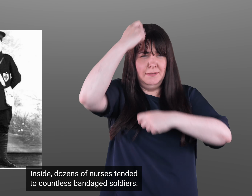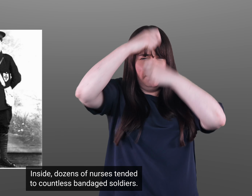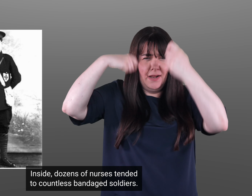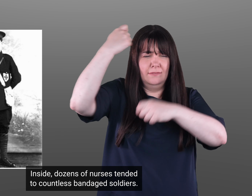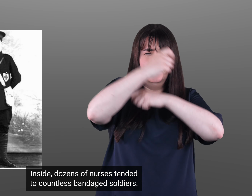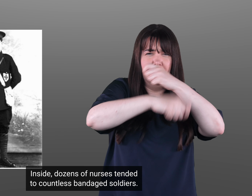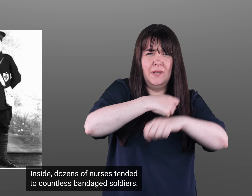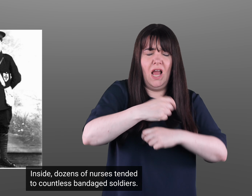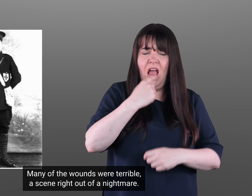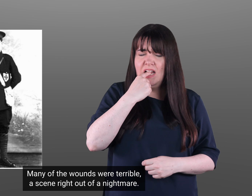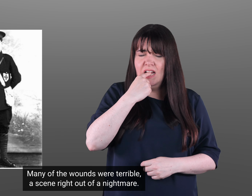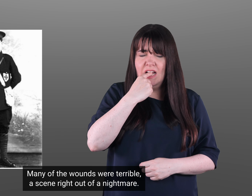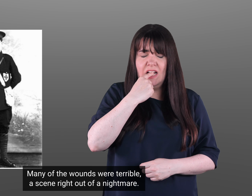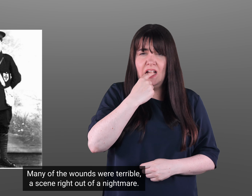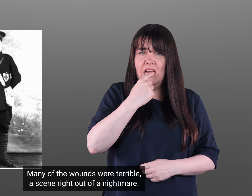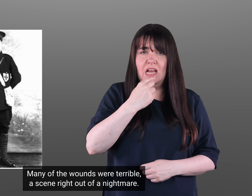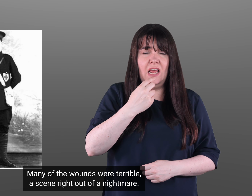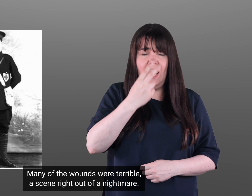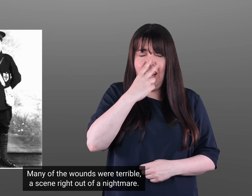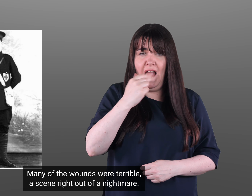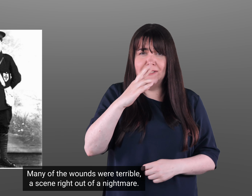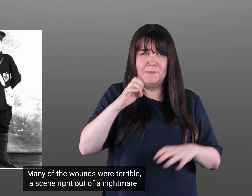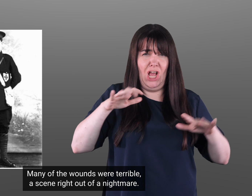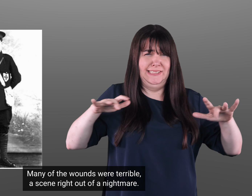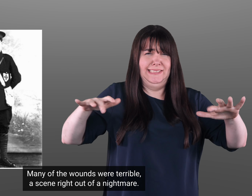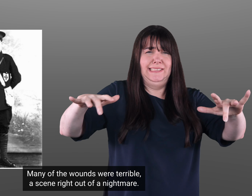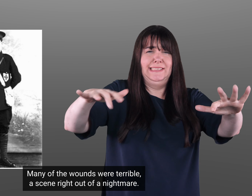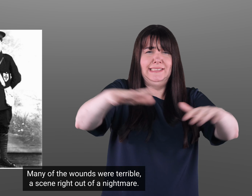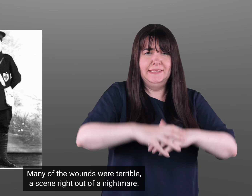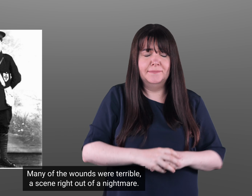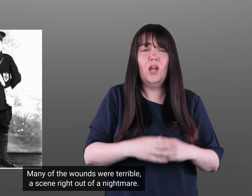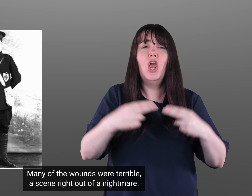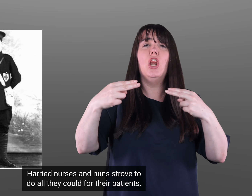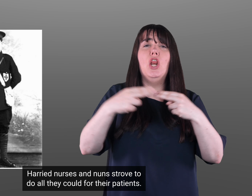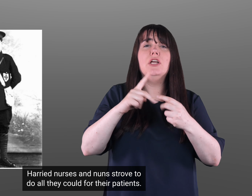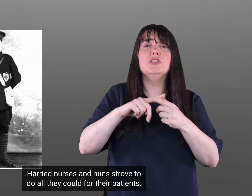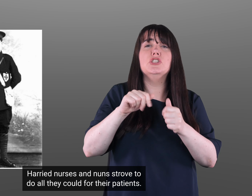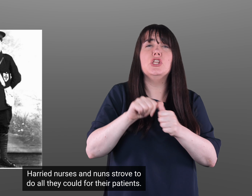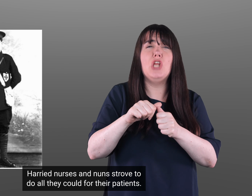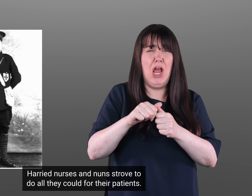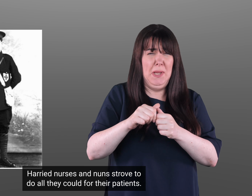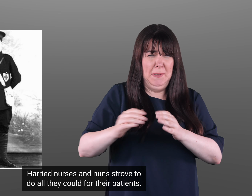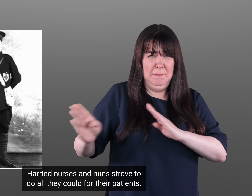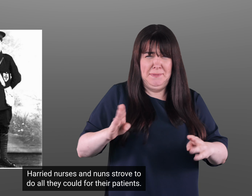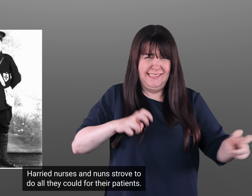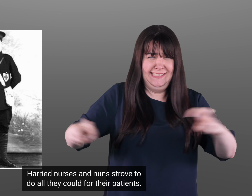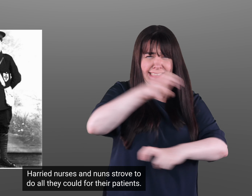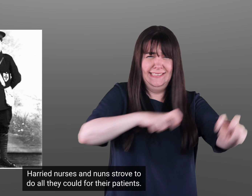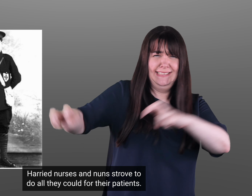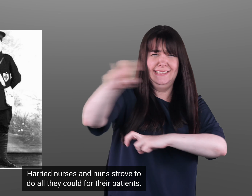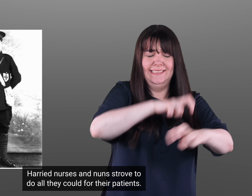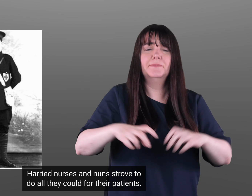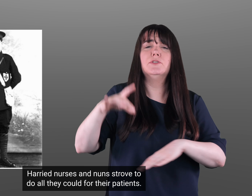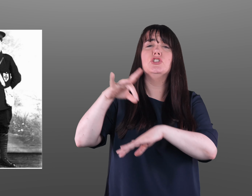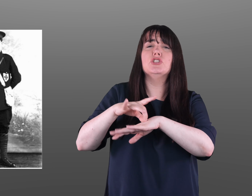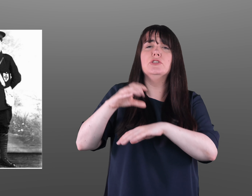countless bandaged soldiers. Many of the wounds were terrible, a scene right out of a nightmare. Harried nurses and nuns strove to do all they